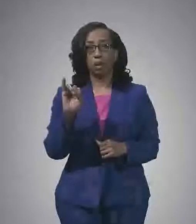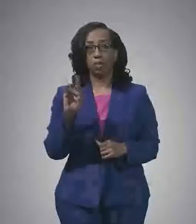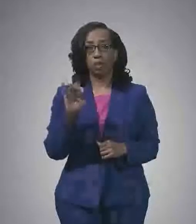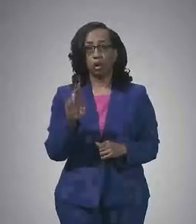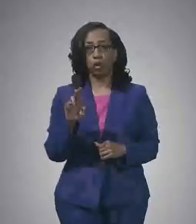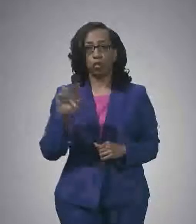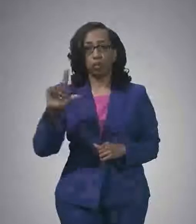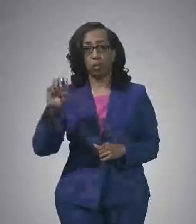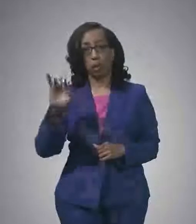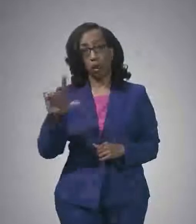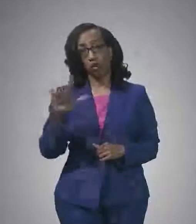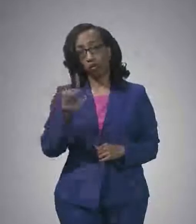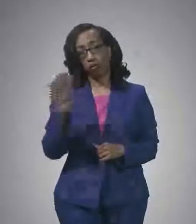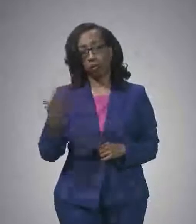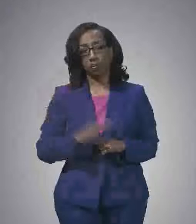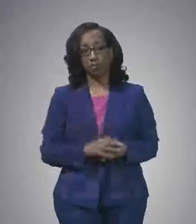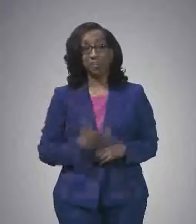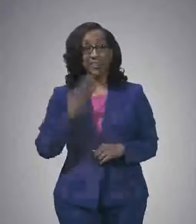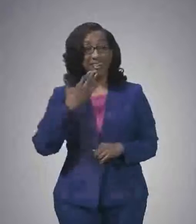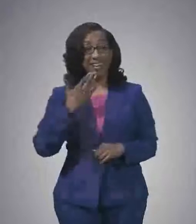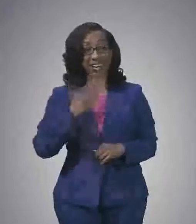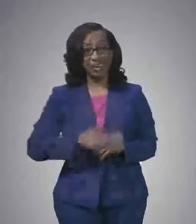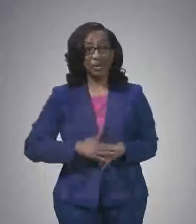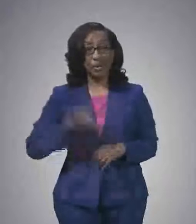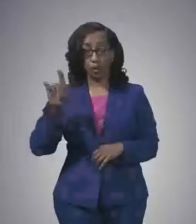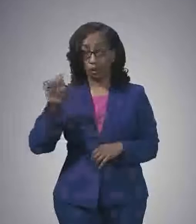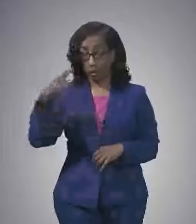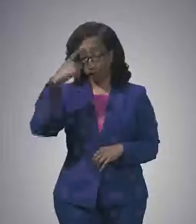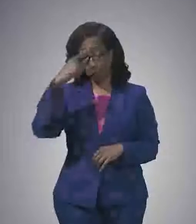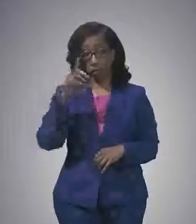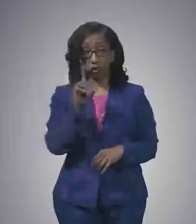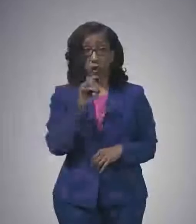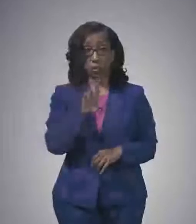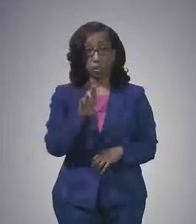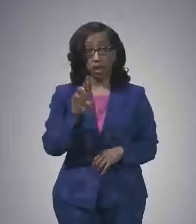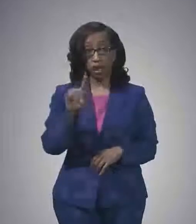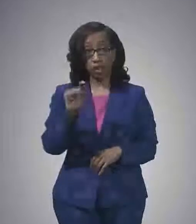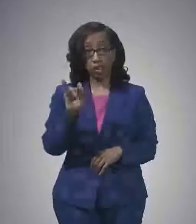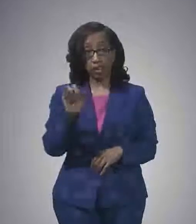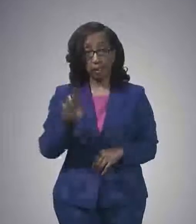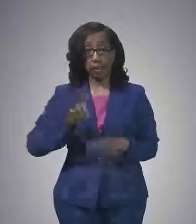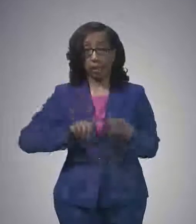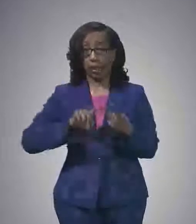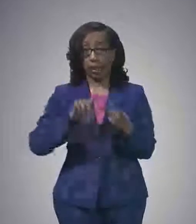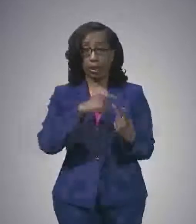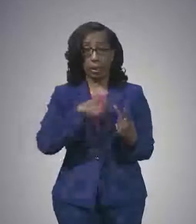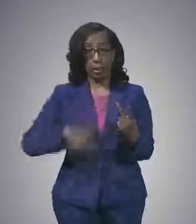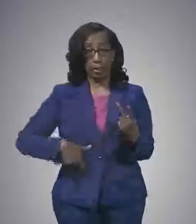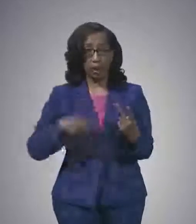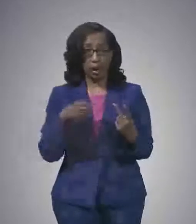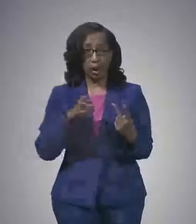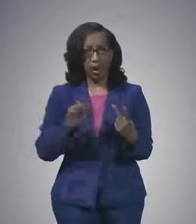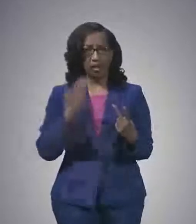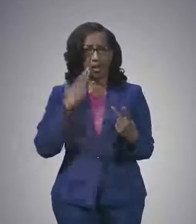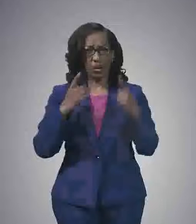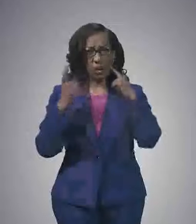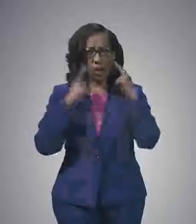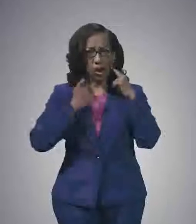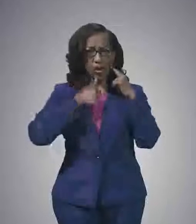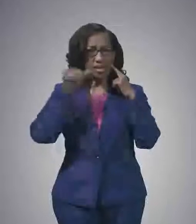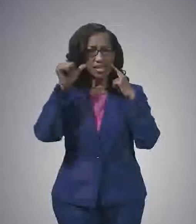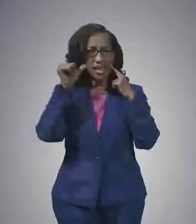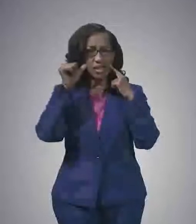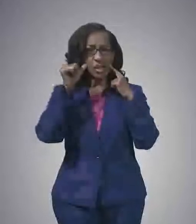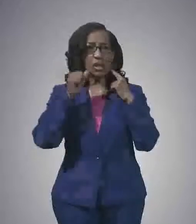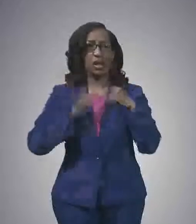Thanks. Good afternoon, everyone. This question is for Dr. Taylor and Mayor Harris. I know you heard the news yesterday about House Speaker